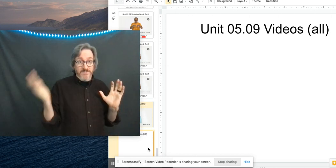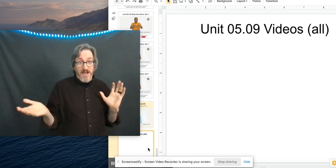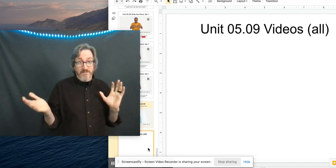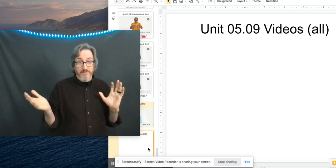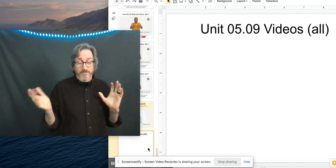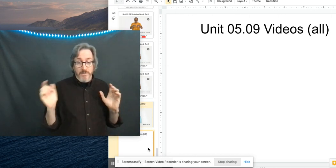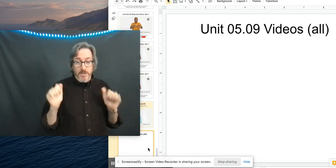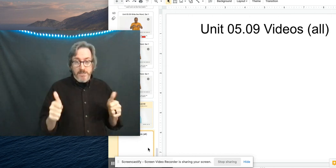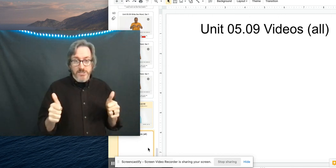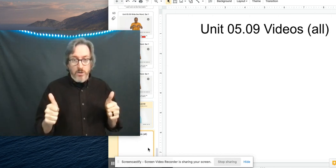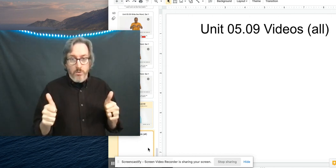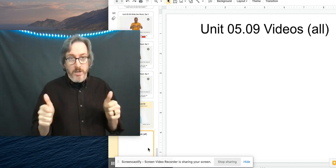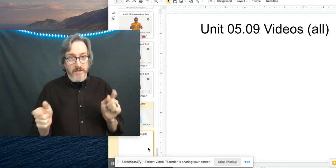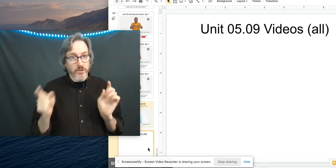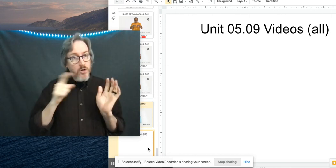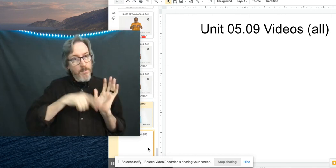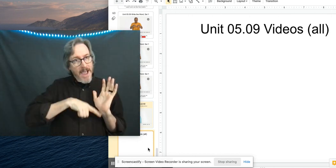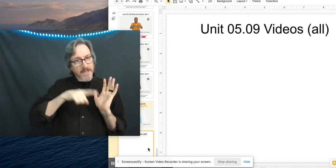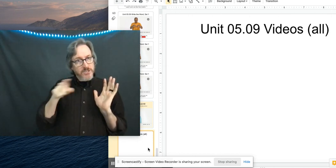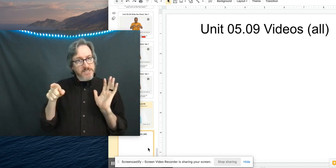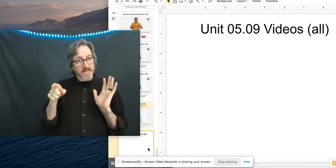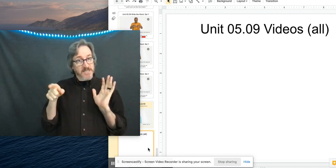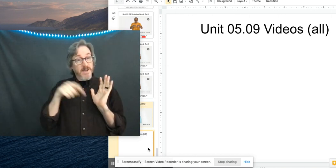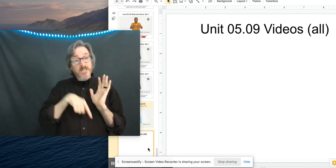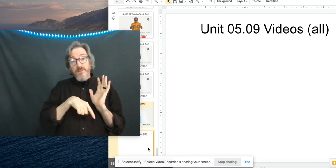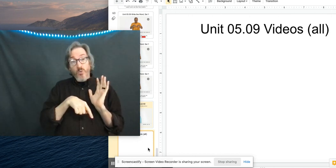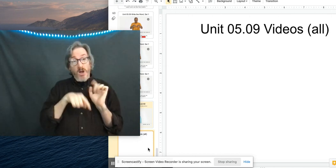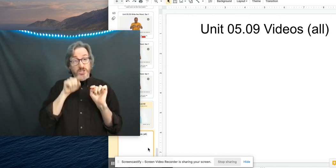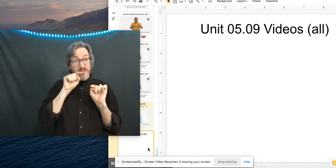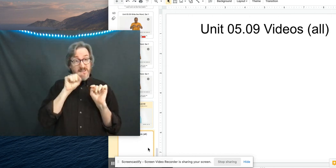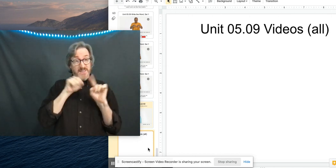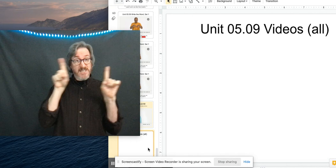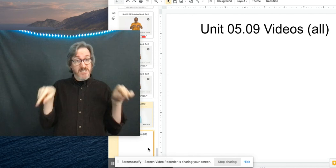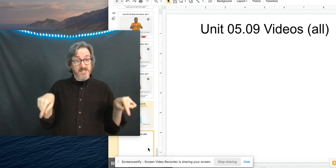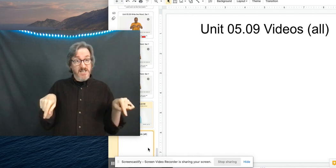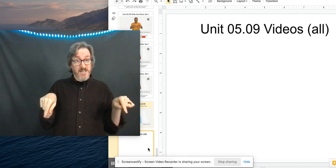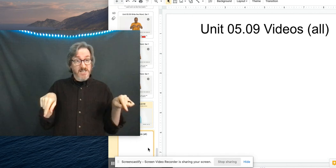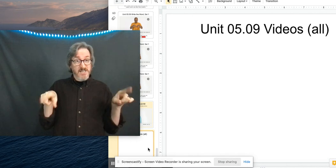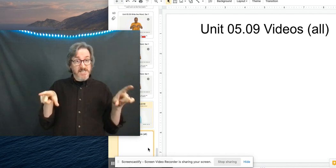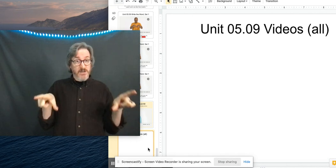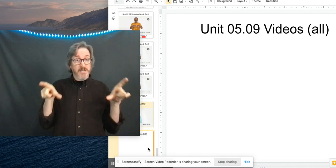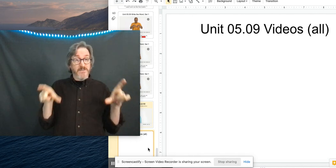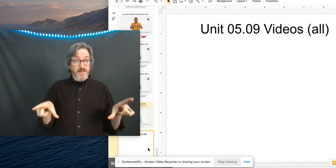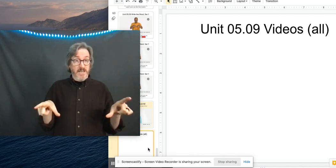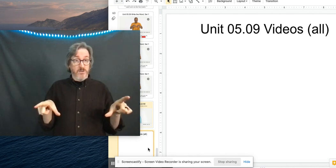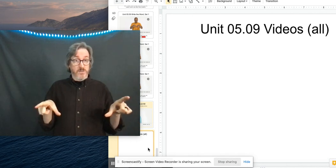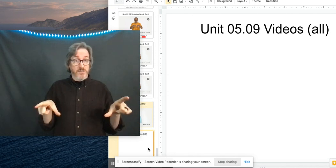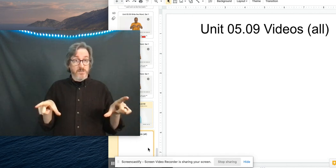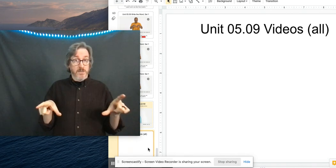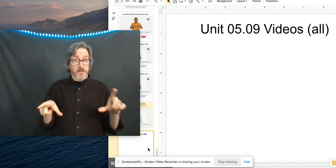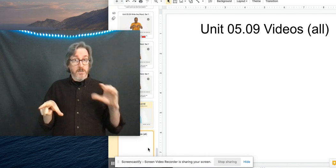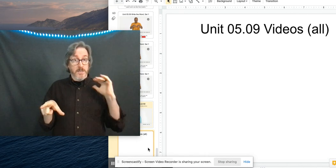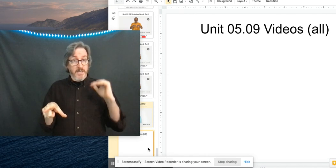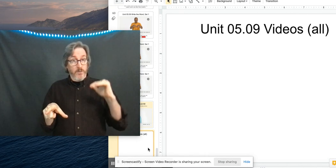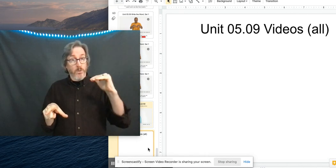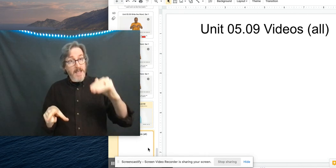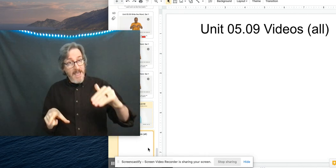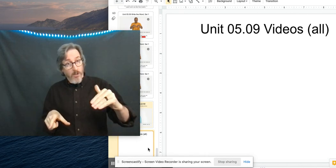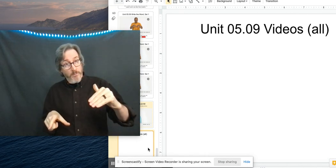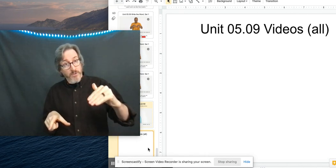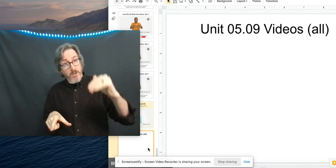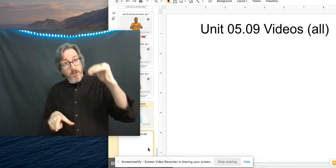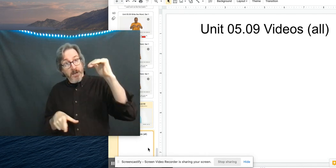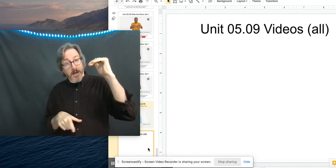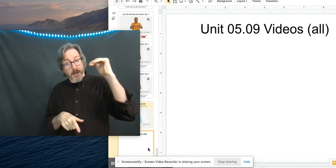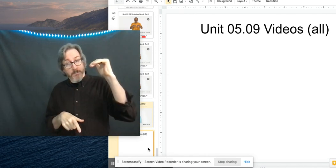1 to 5. So if you go back and especially if you watch this series of videos, it will